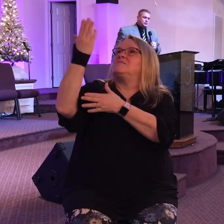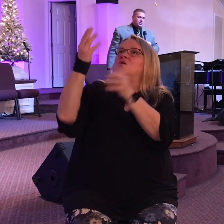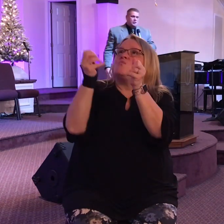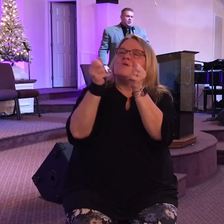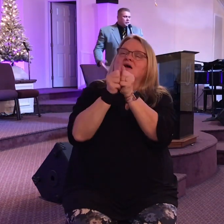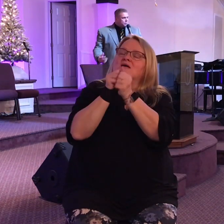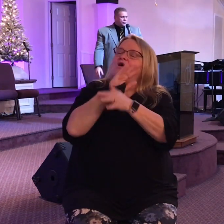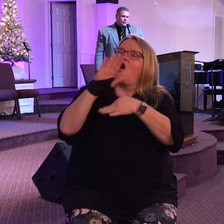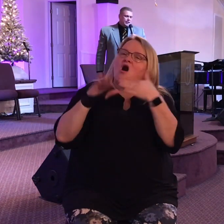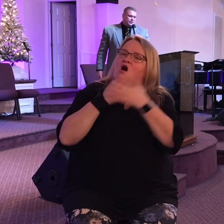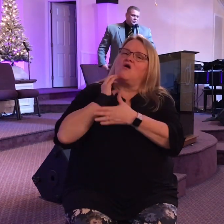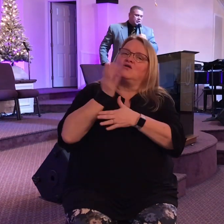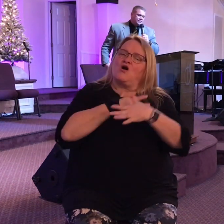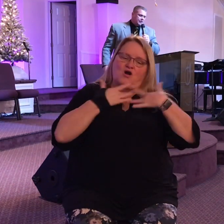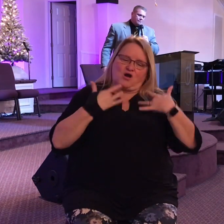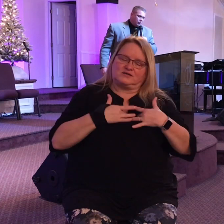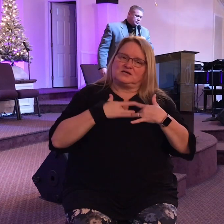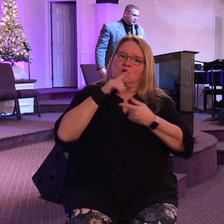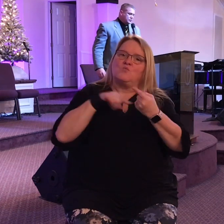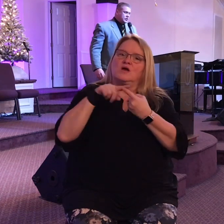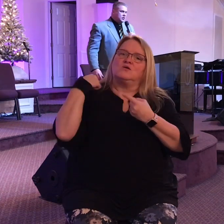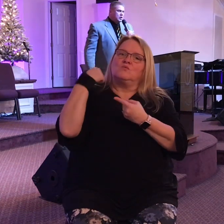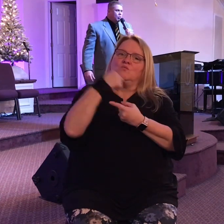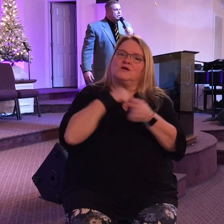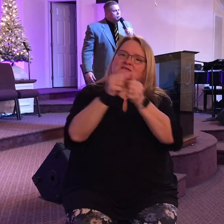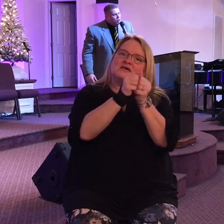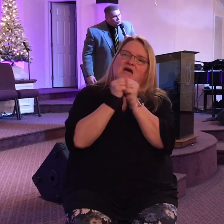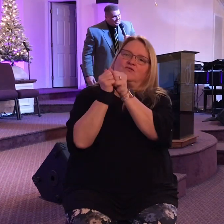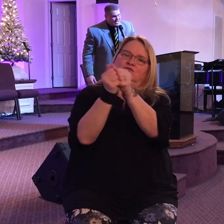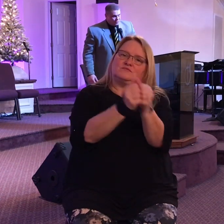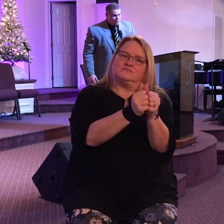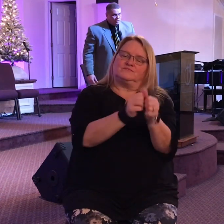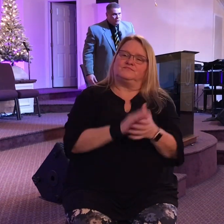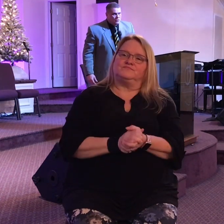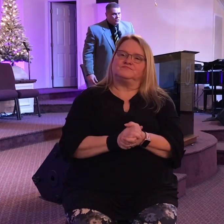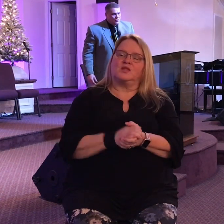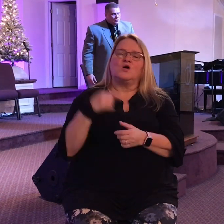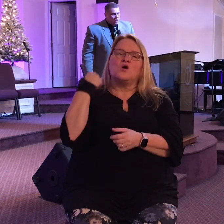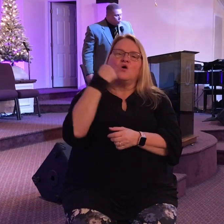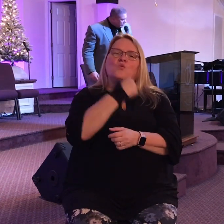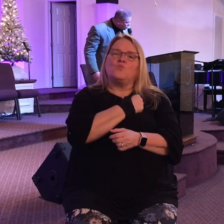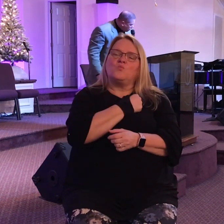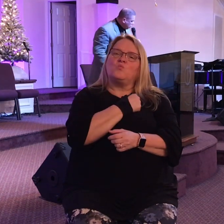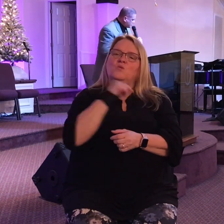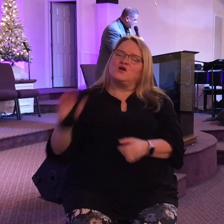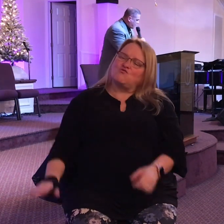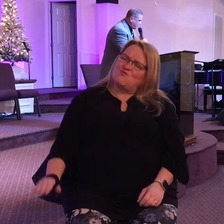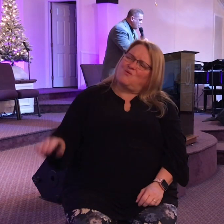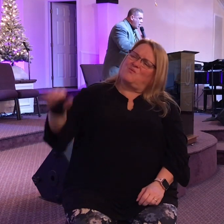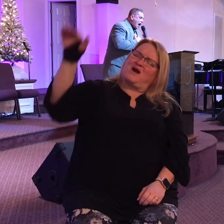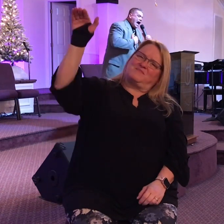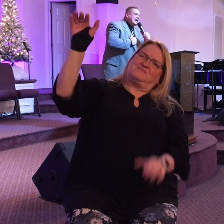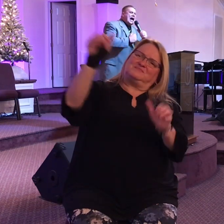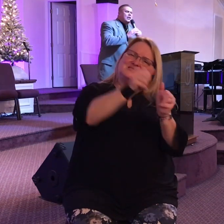the church. Number three, and this one is very important, church. We grow together. We grow